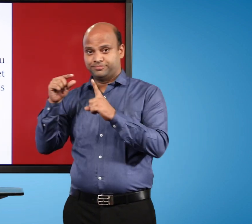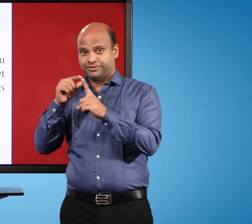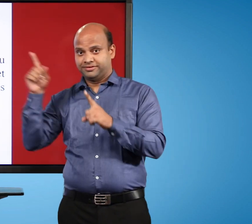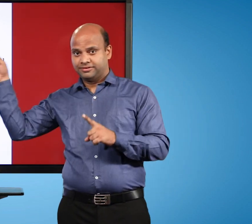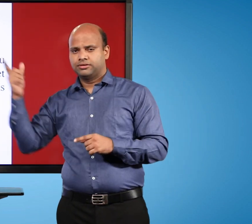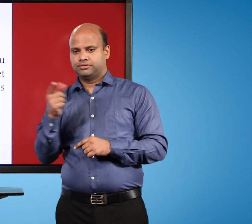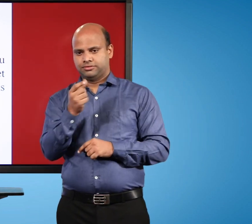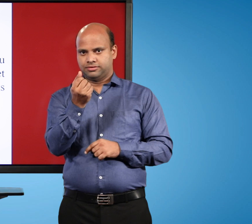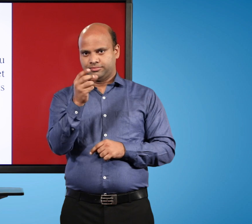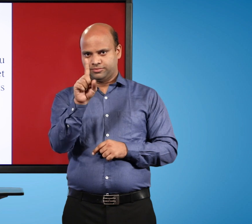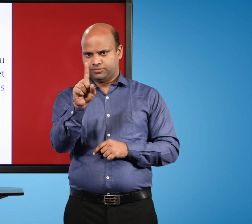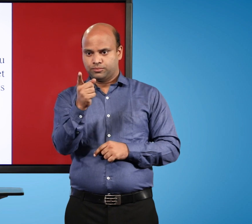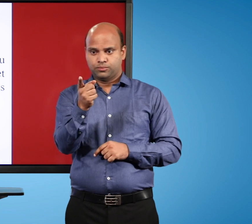Predecessor and successor.